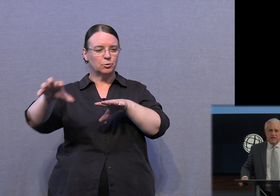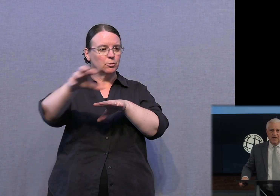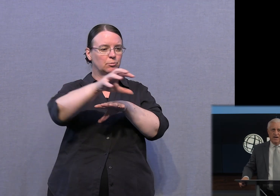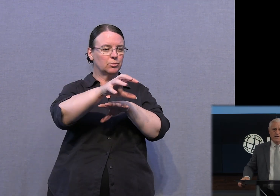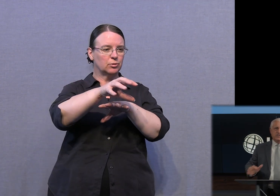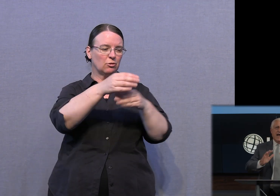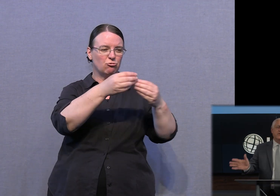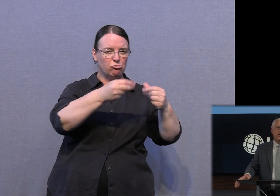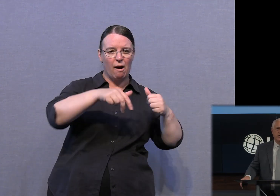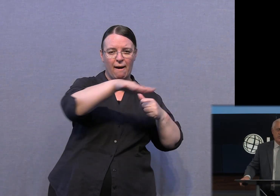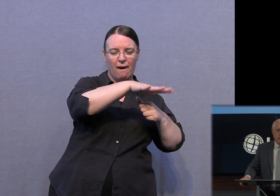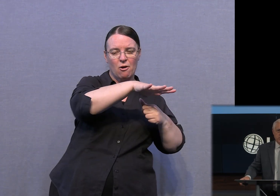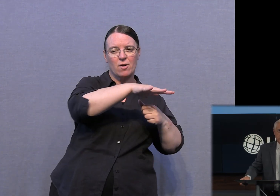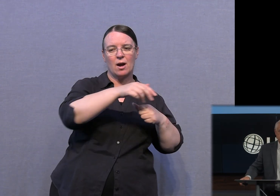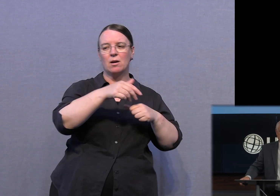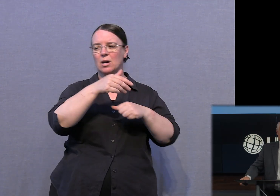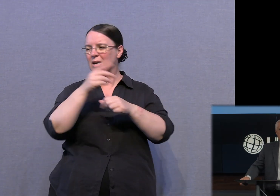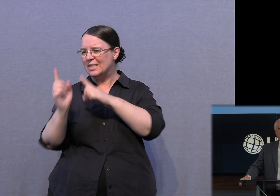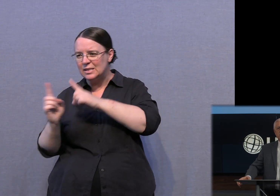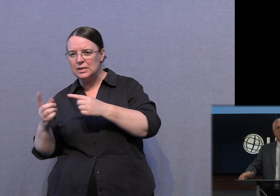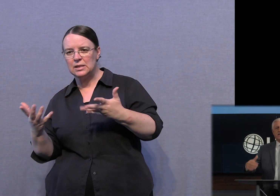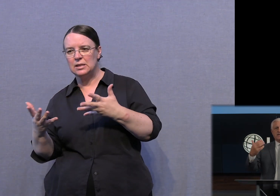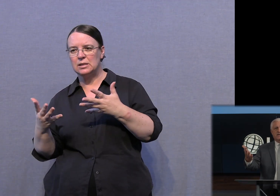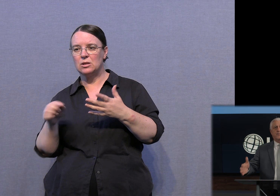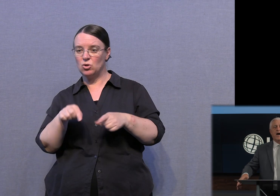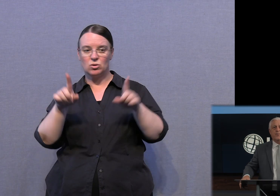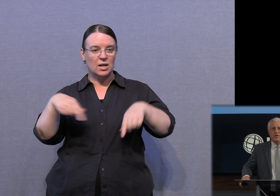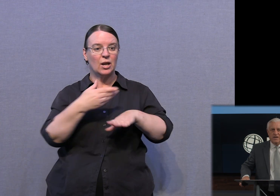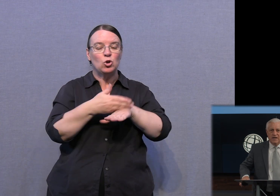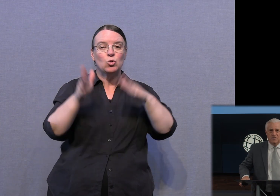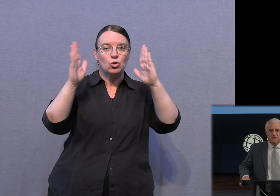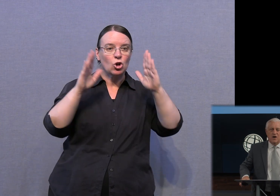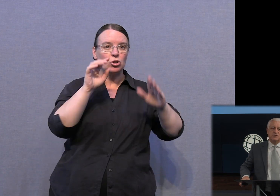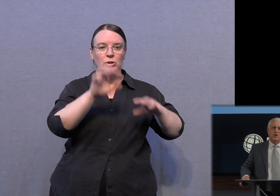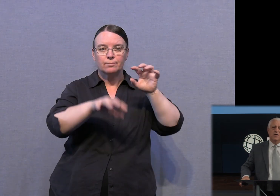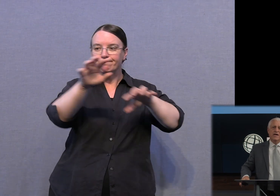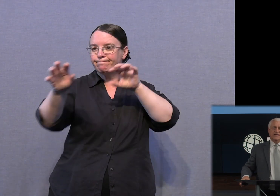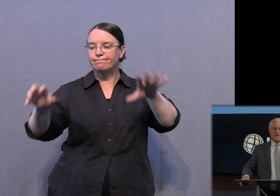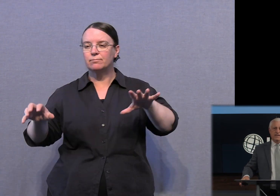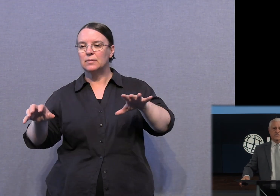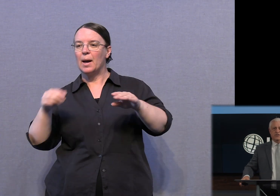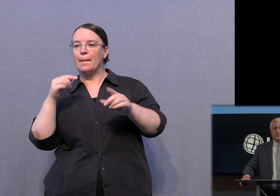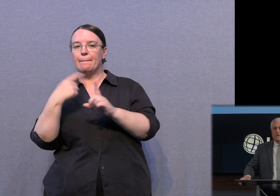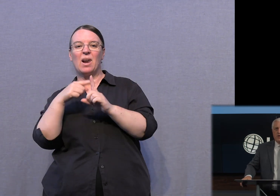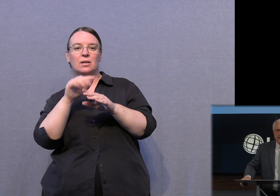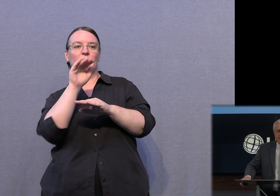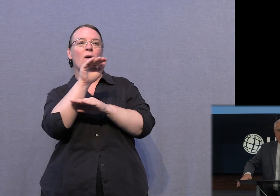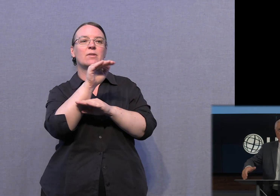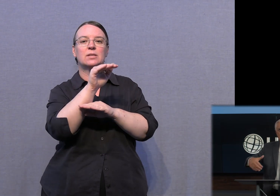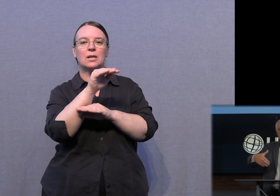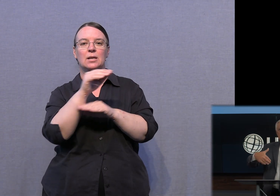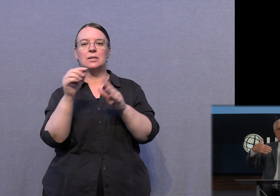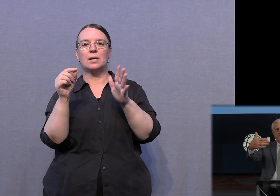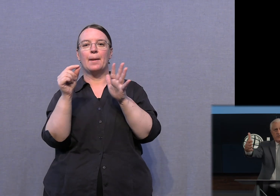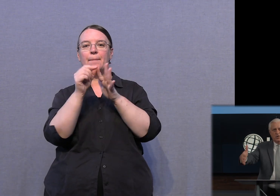cities, establishing new churches. But you've also extended to Papua New Guinea. You've also extended to Timor-Leste.